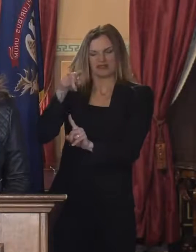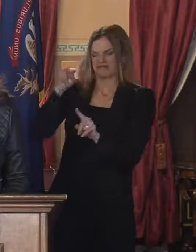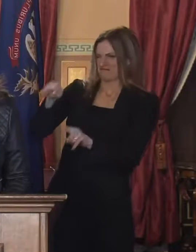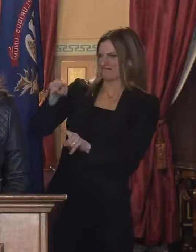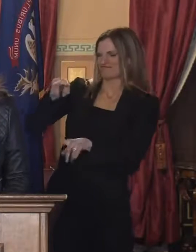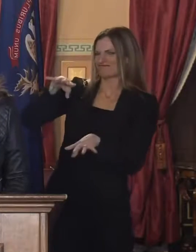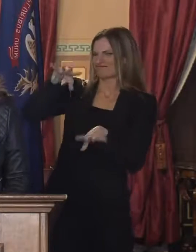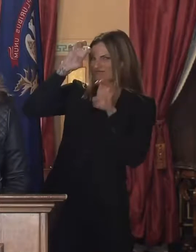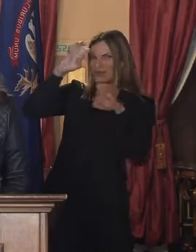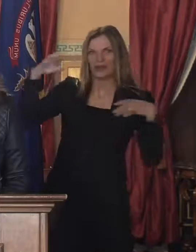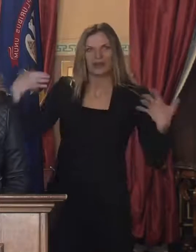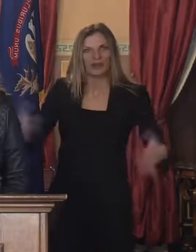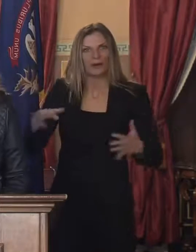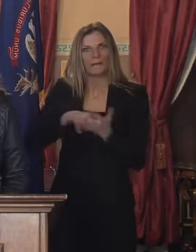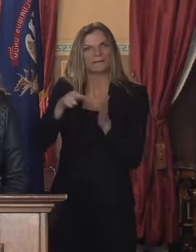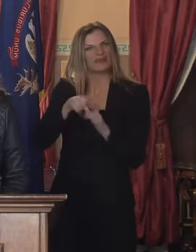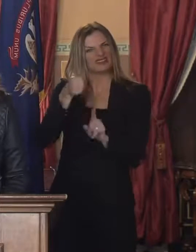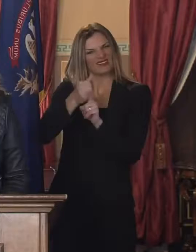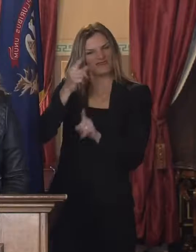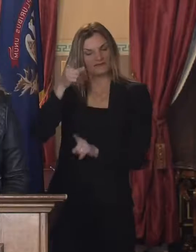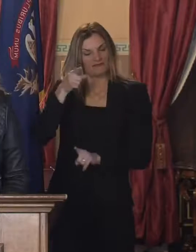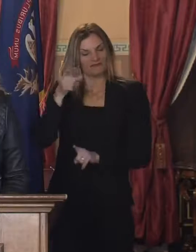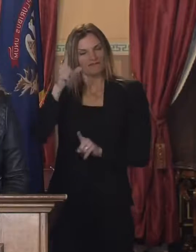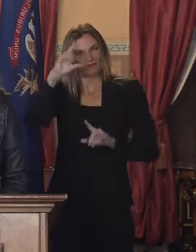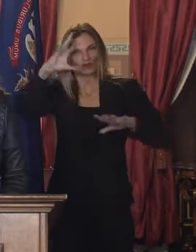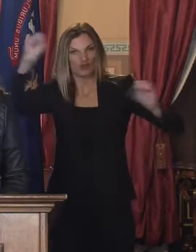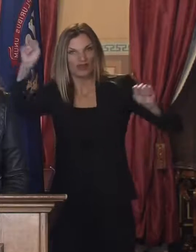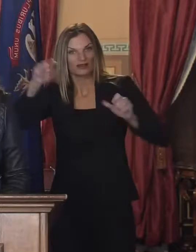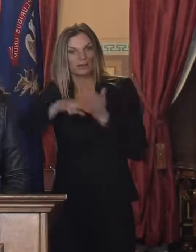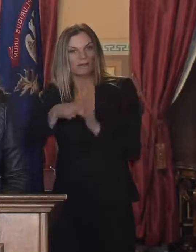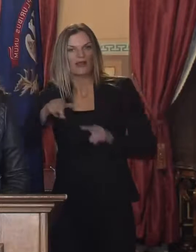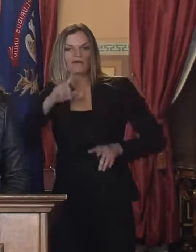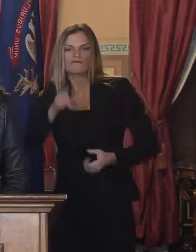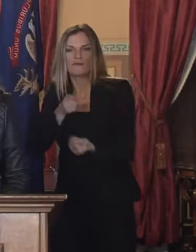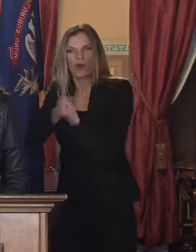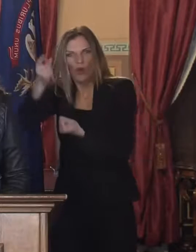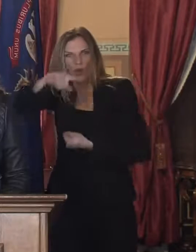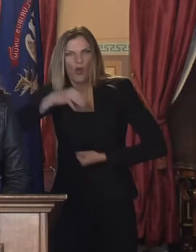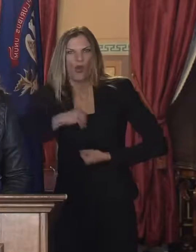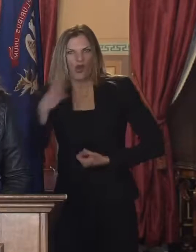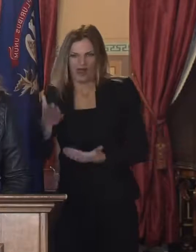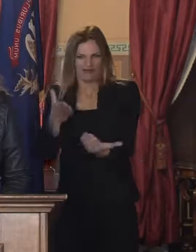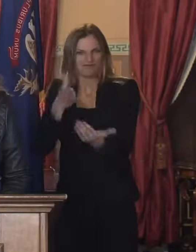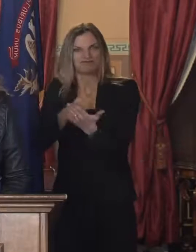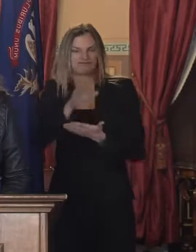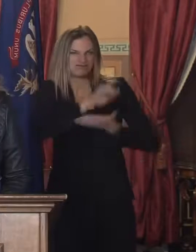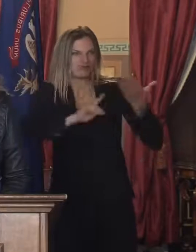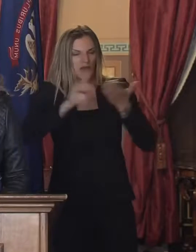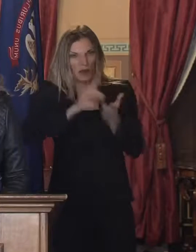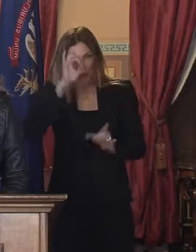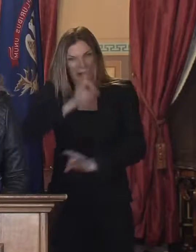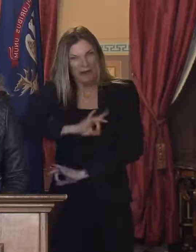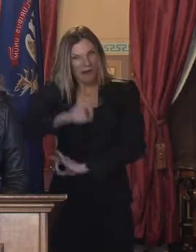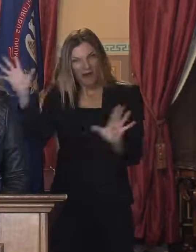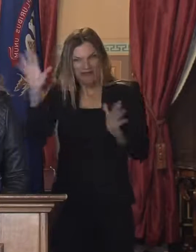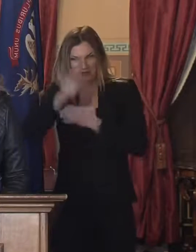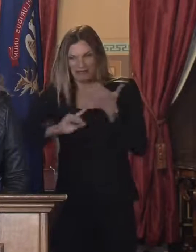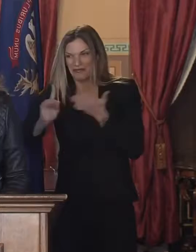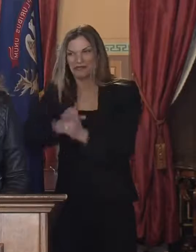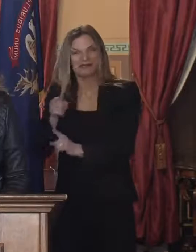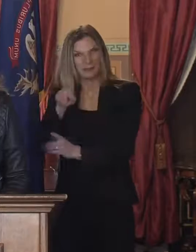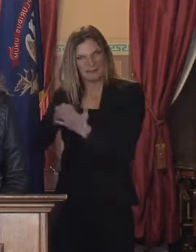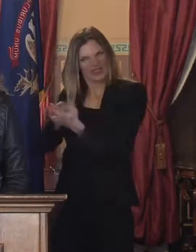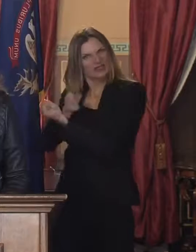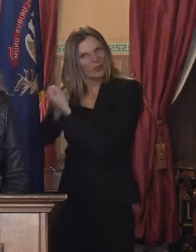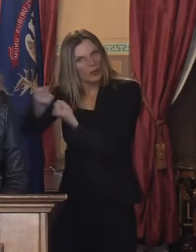rebuke, but as a rallying cry, as a call to action. When our leaders speak, their